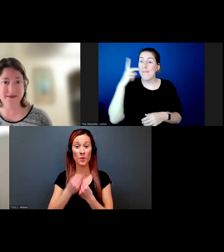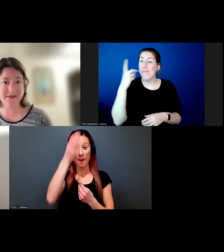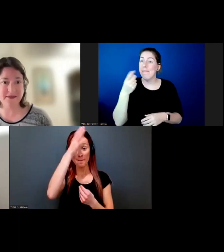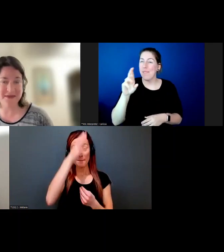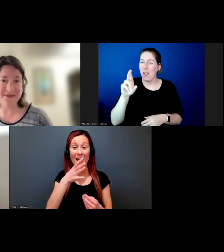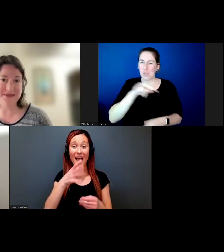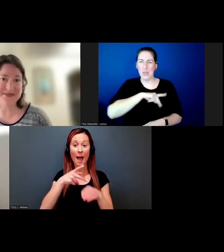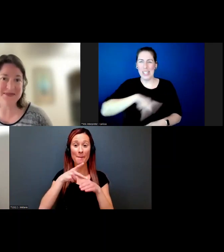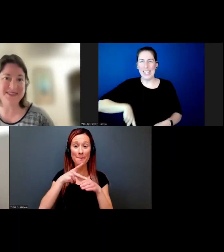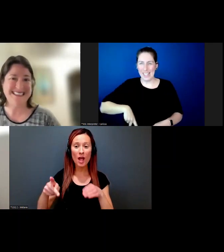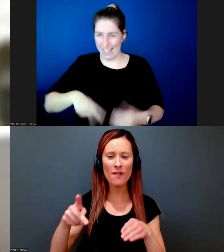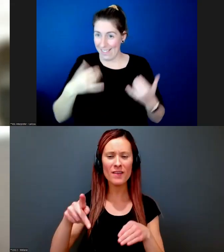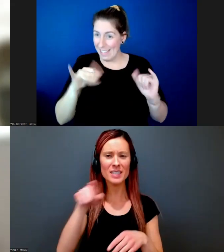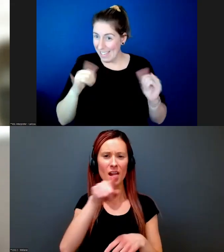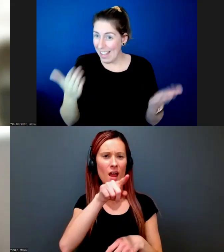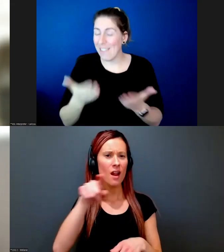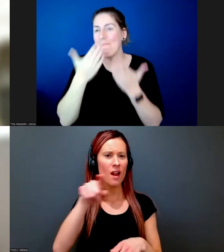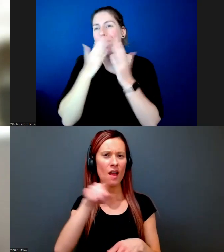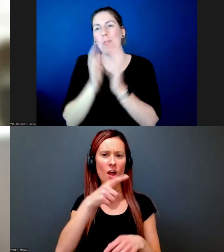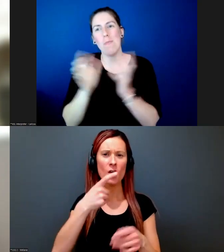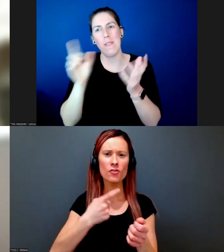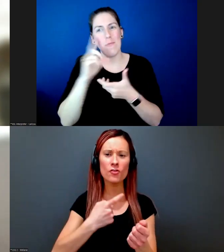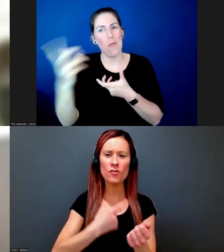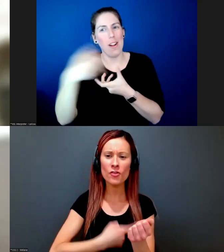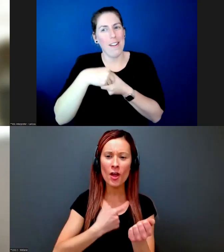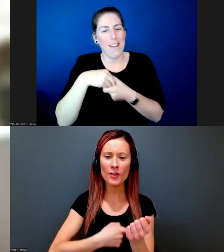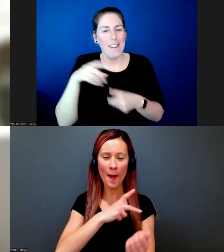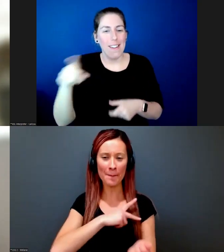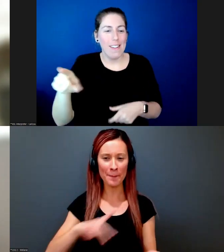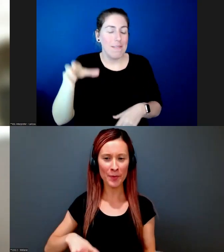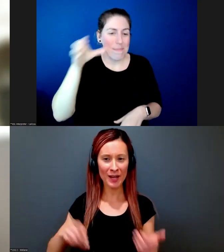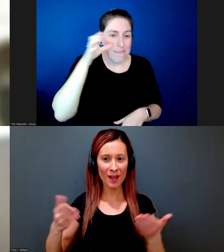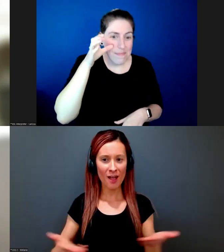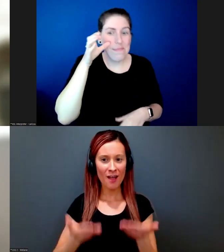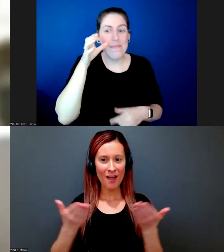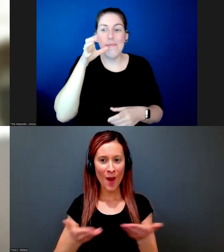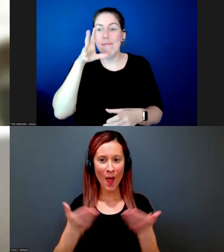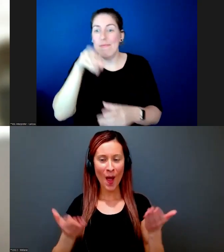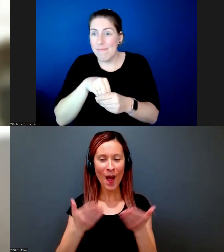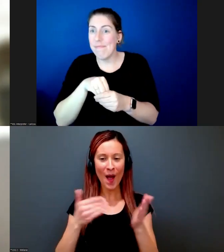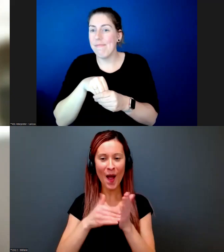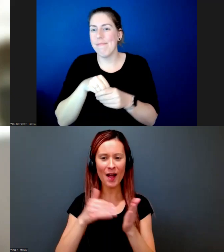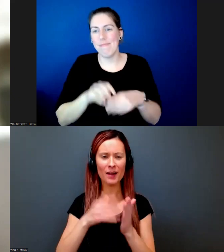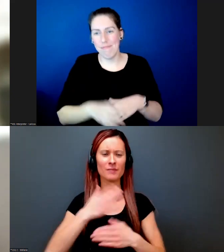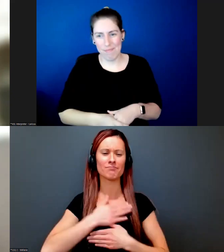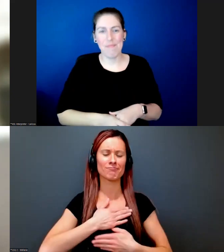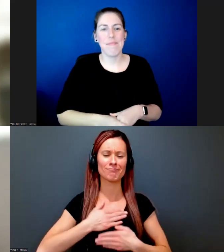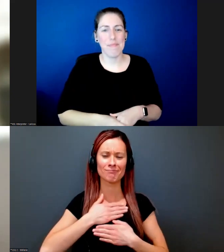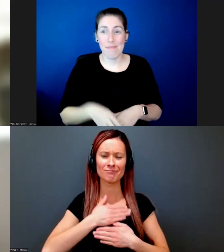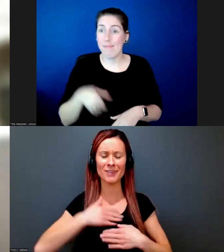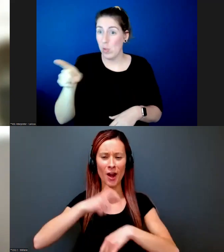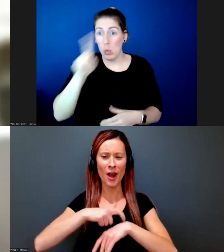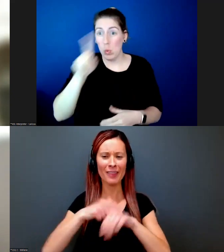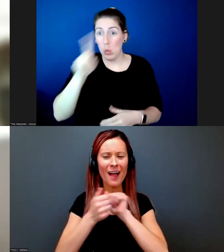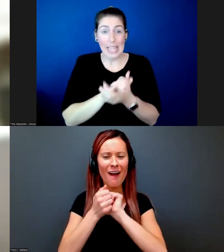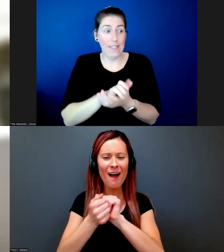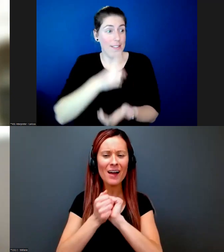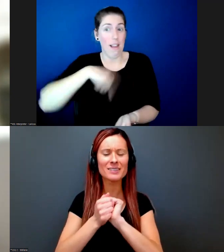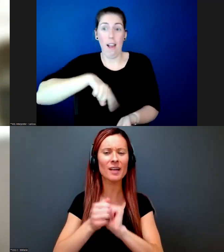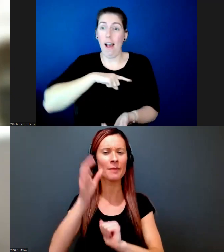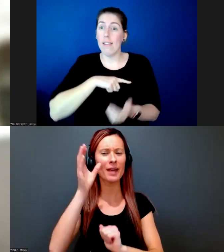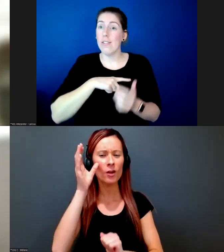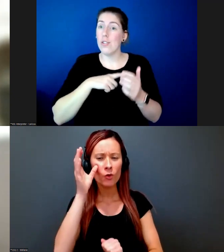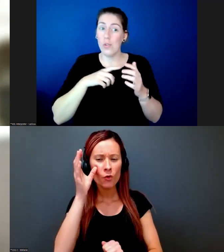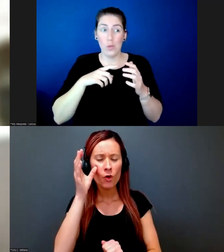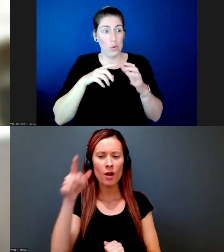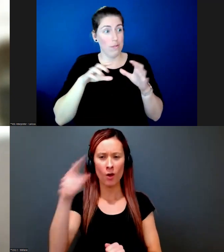I appreciate you spending time listening and being here, and believing in us to put this together.